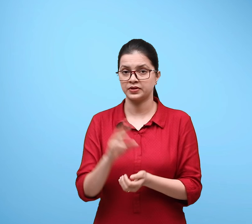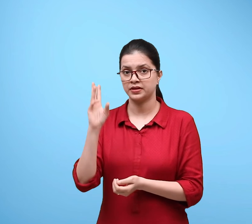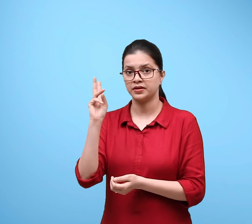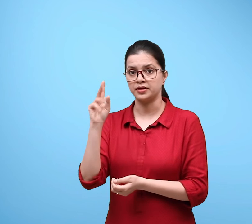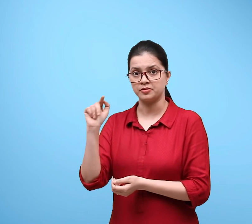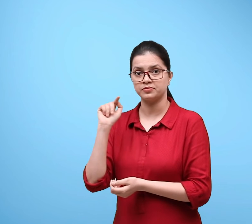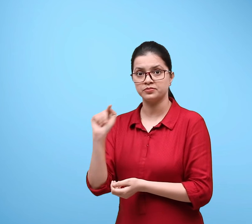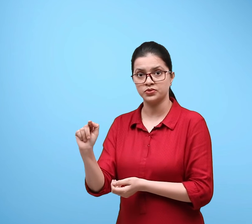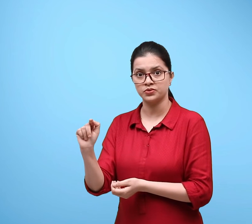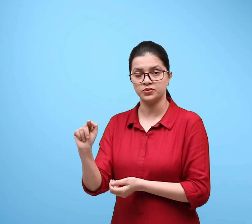3.